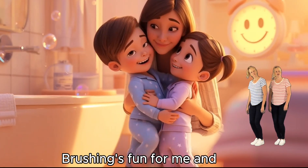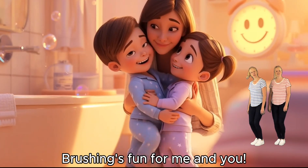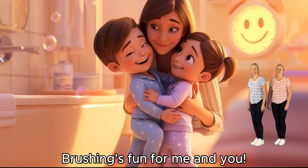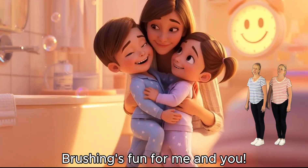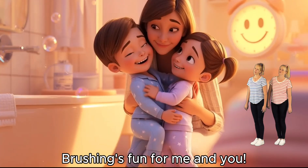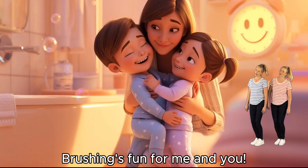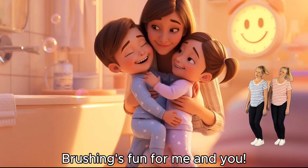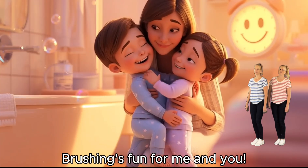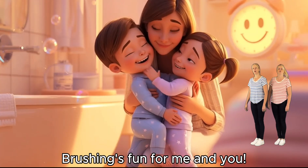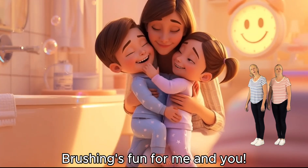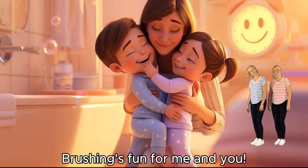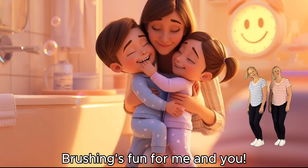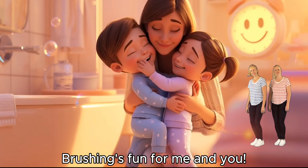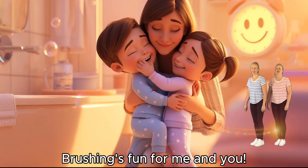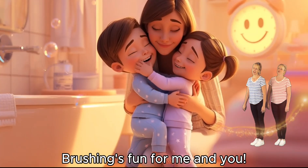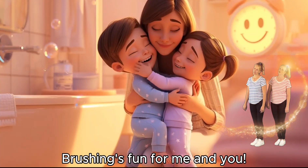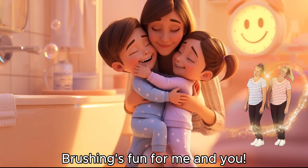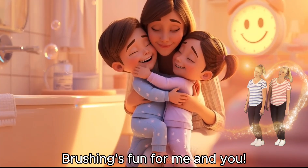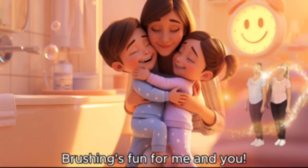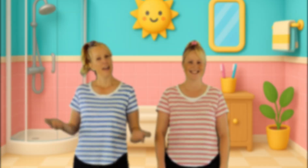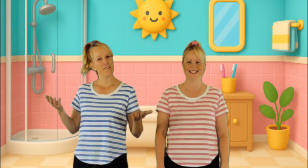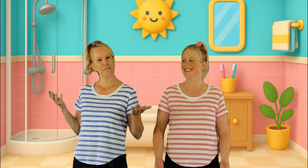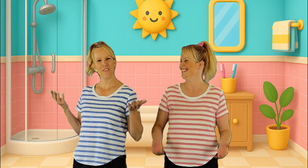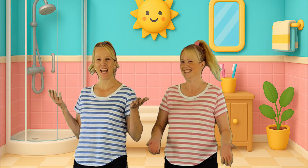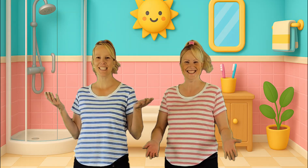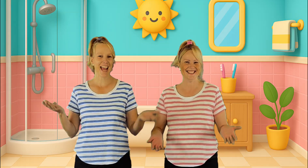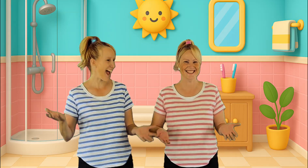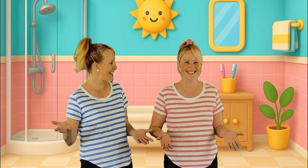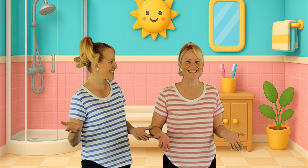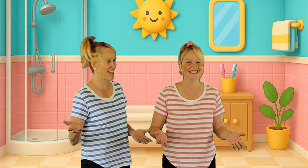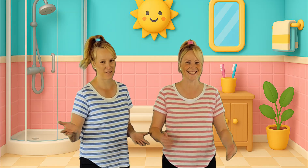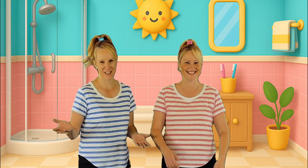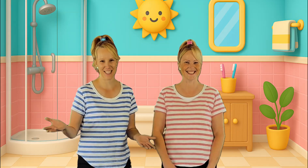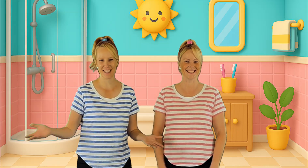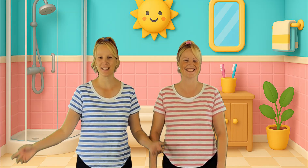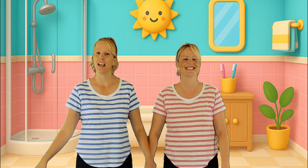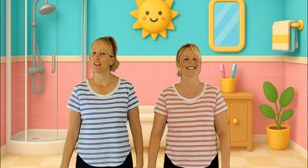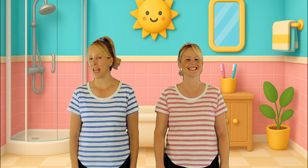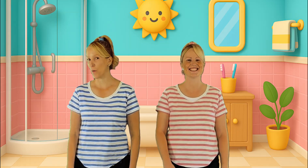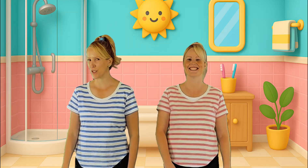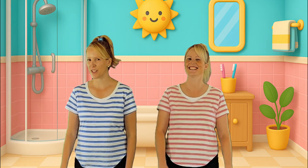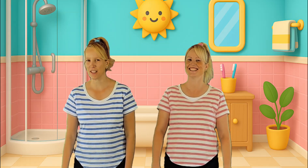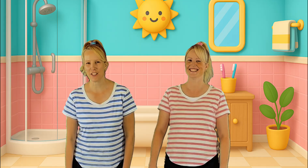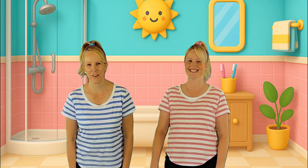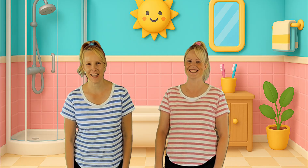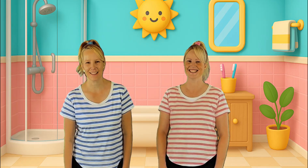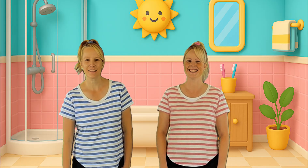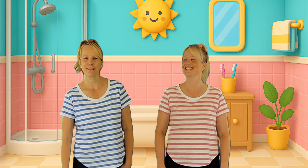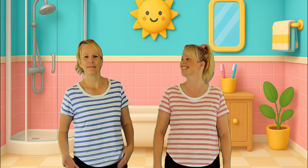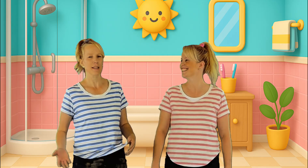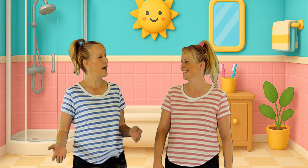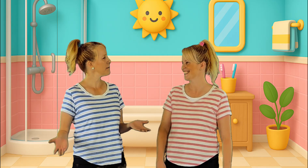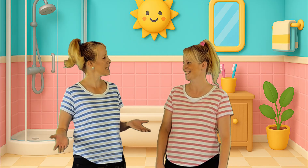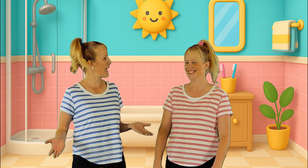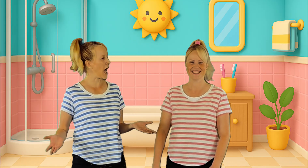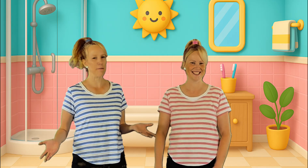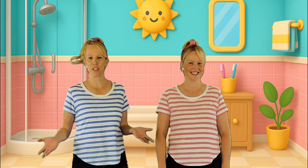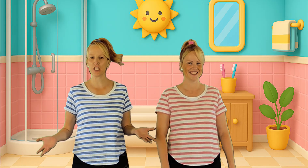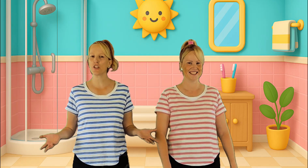Brushing's fun for me and you. Fantastic, friends. That was such fun. How many times did you